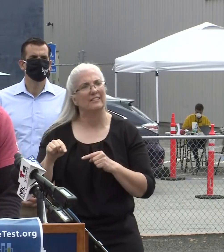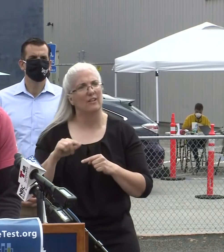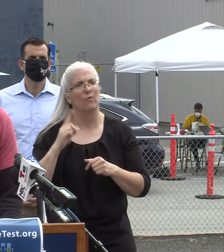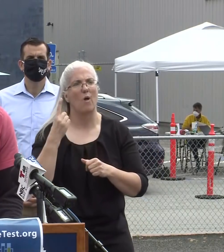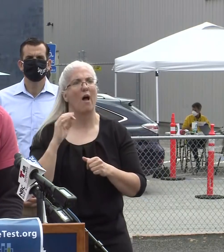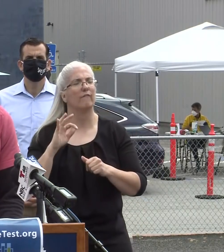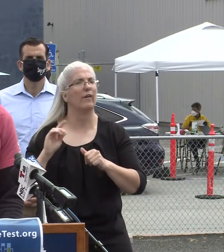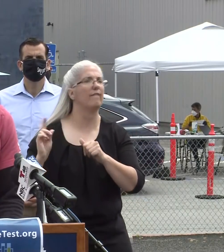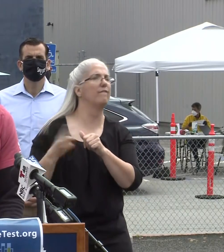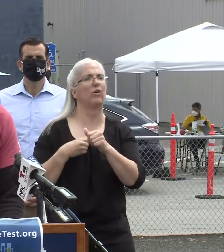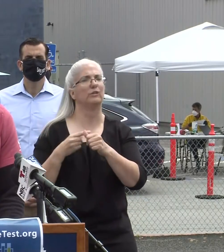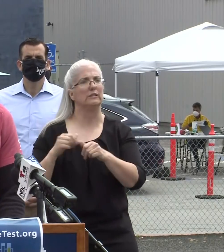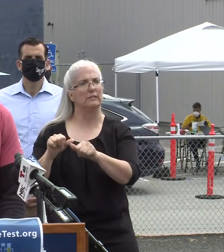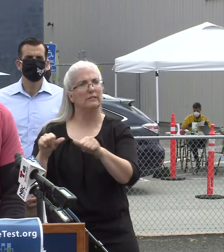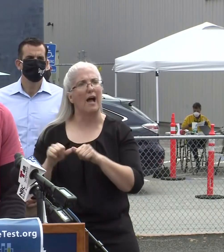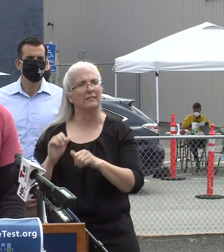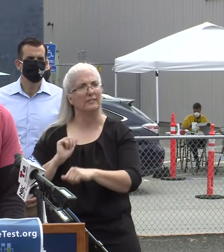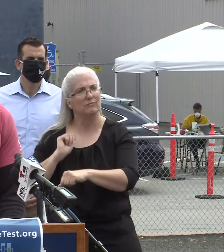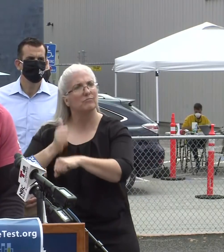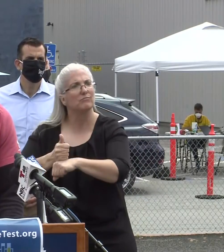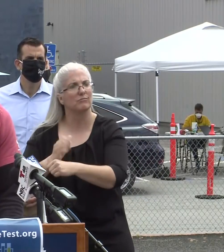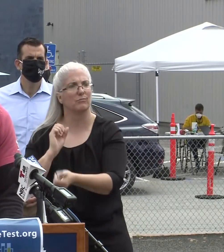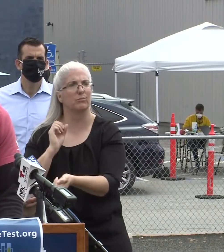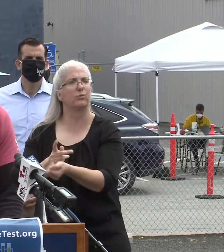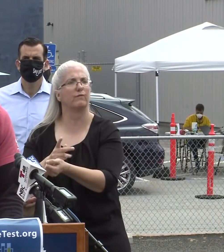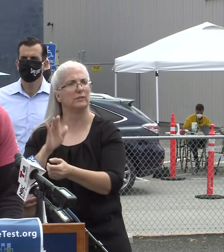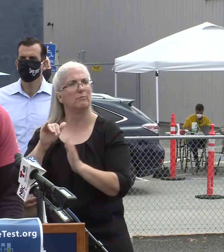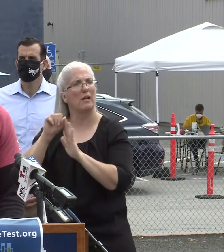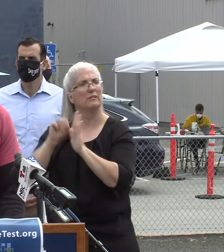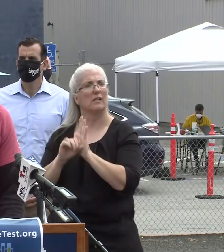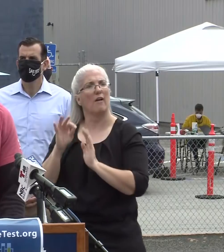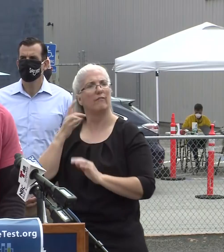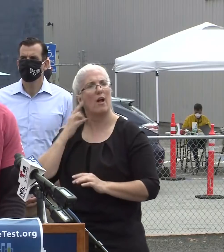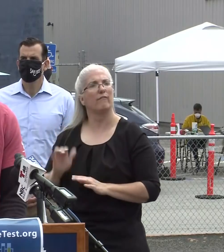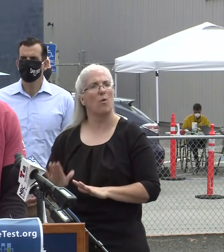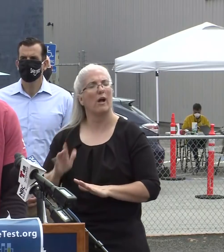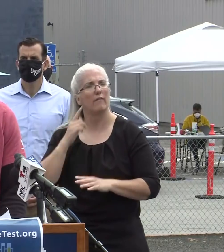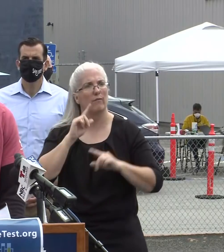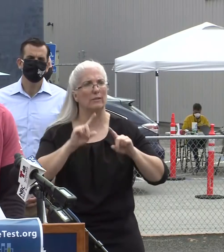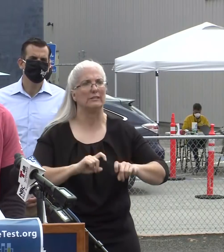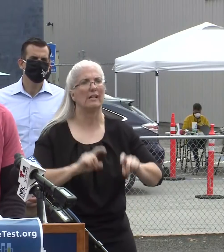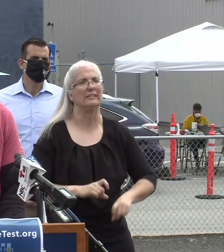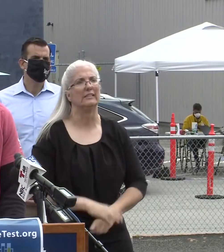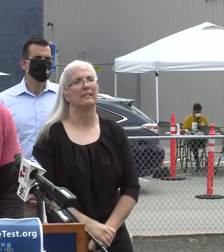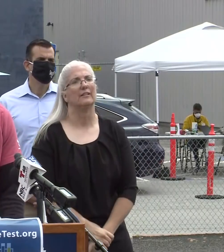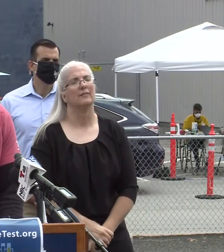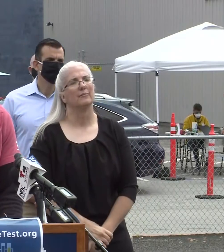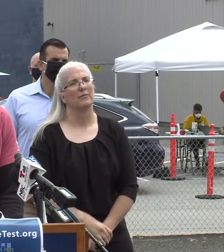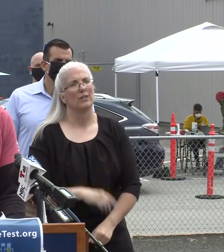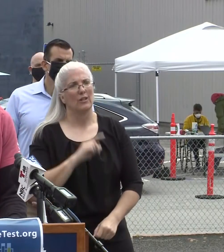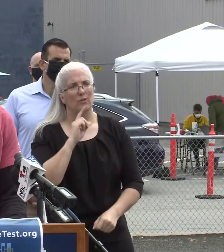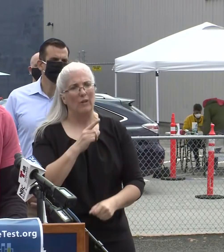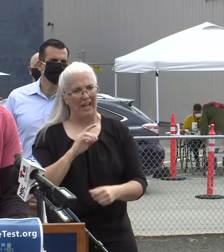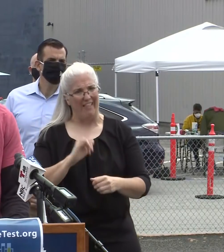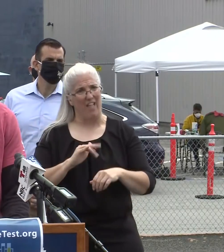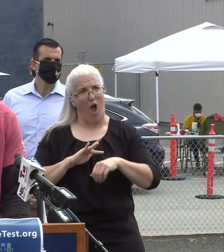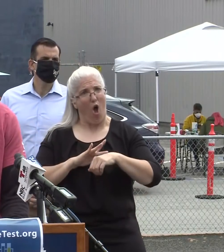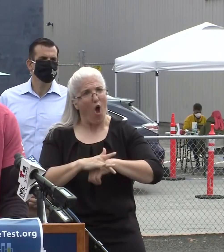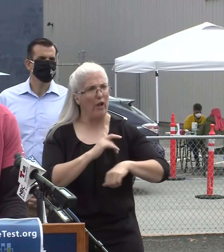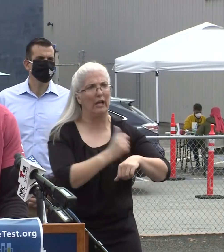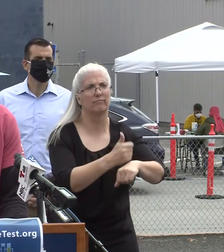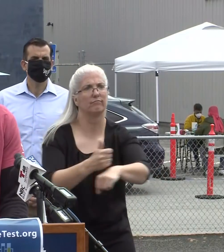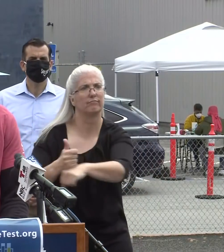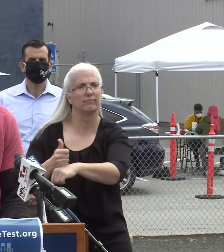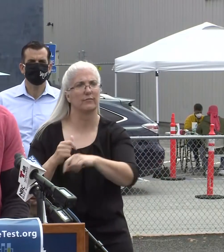Verily platform. This early engagement reflects the commitment that we at Verily share with